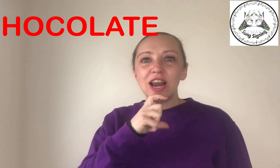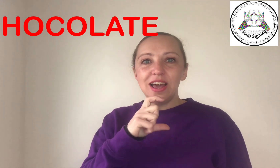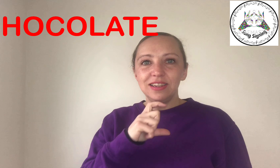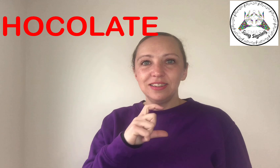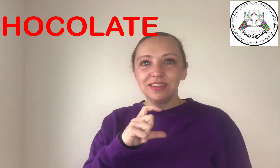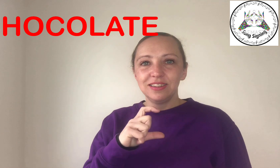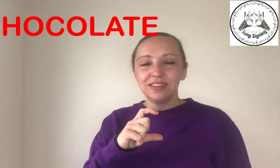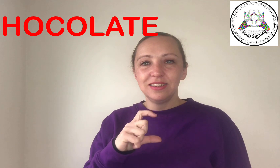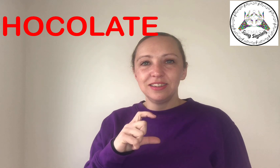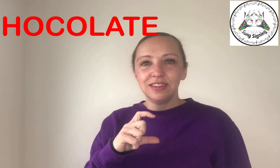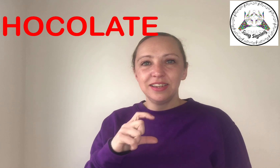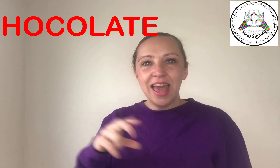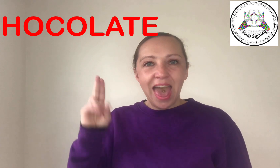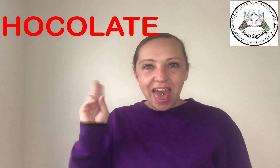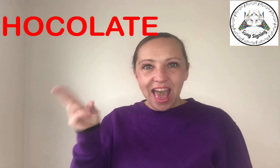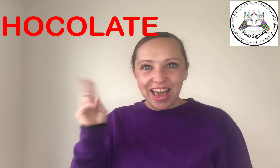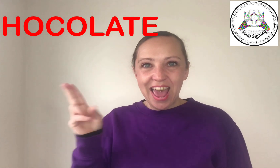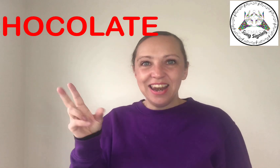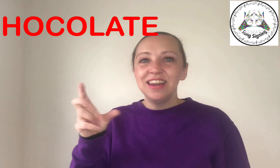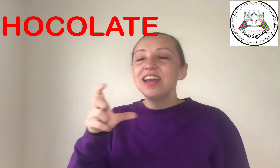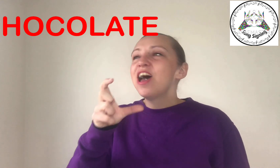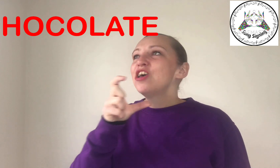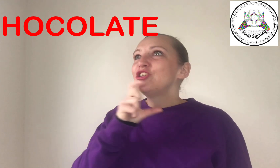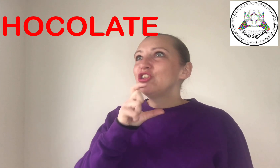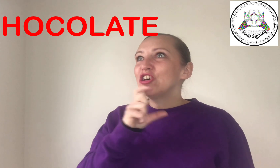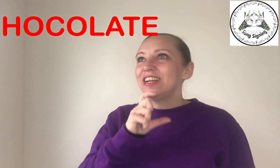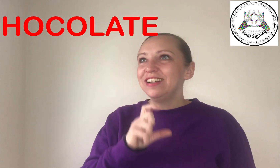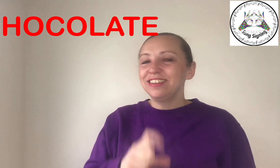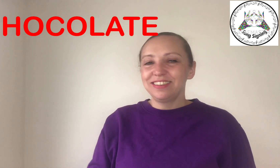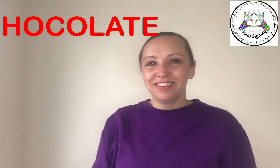chocolate. Again, chocolate.